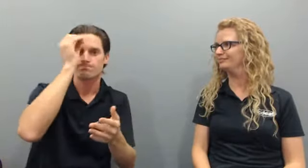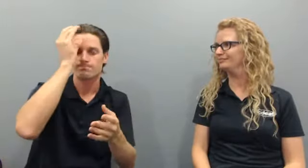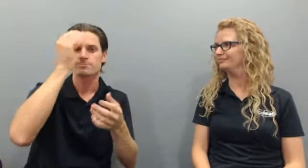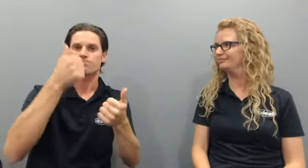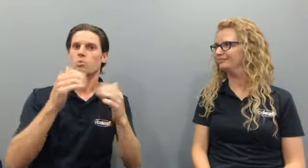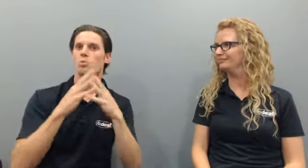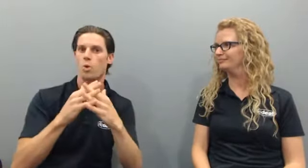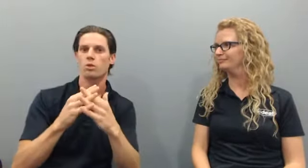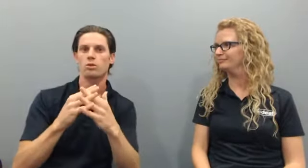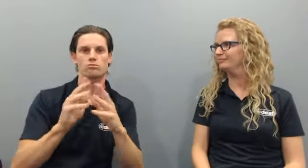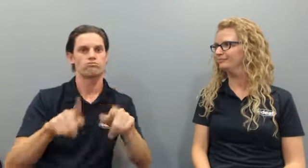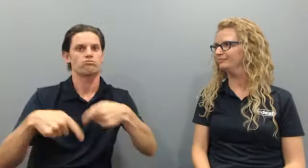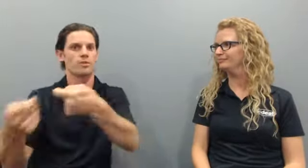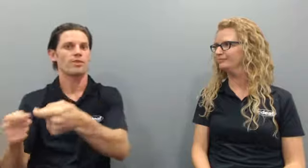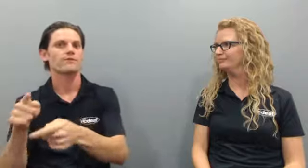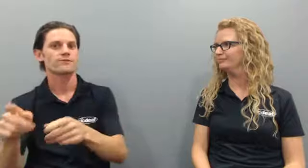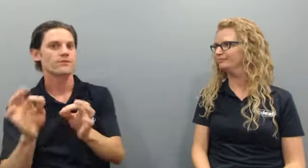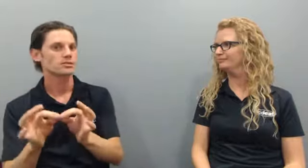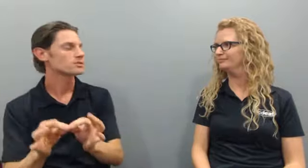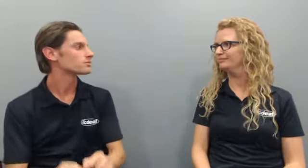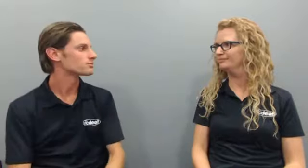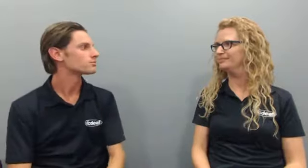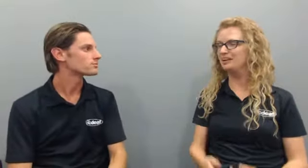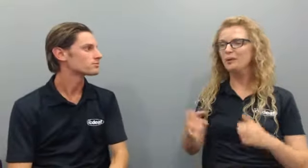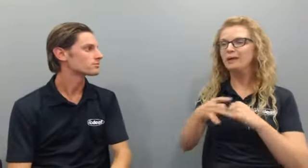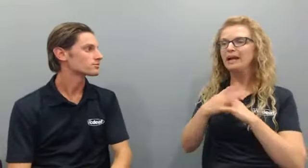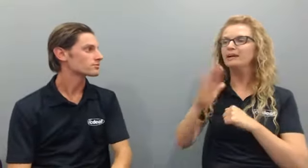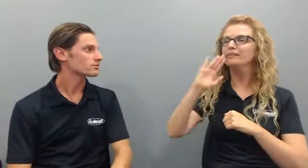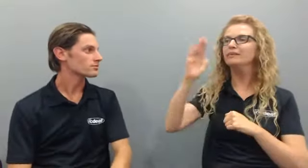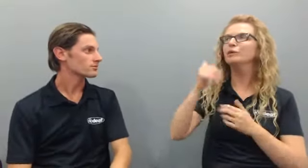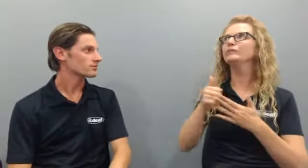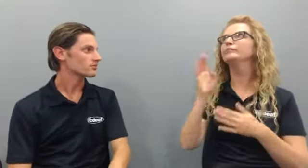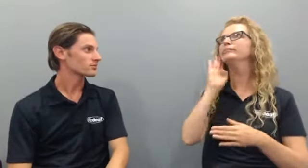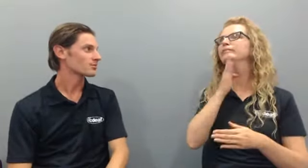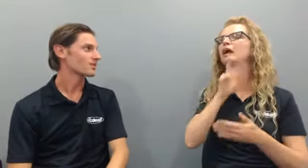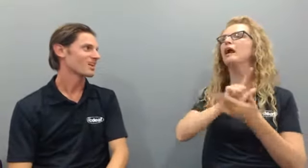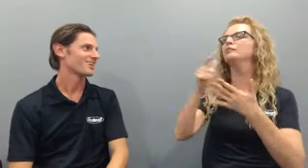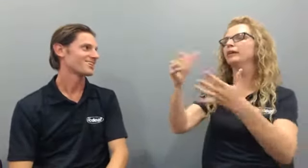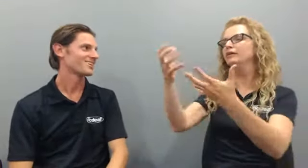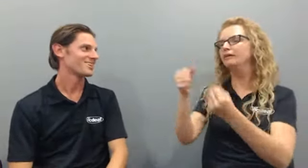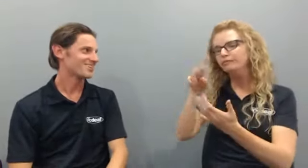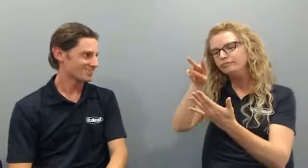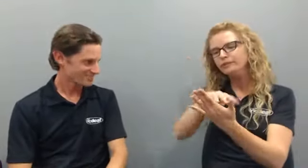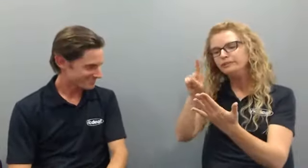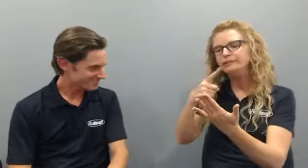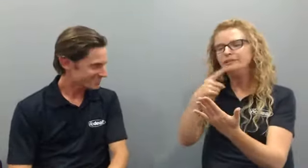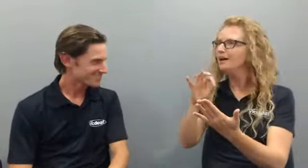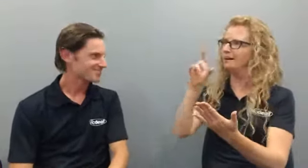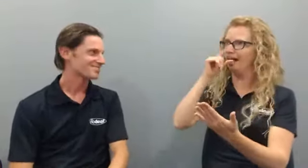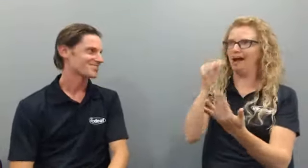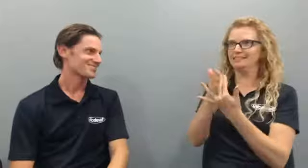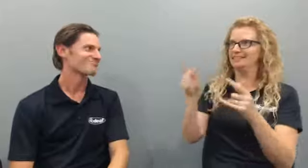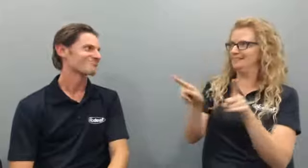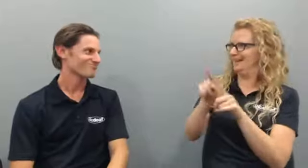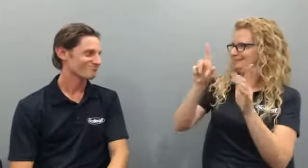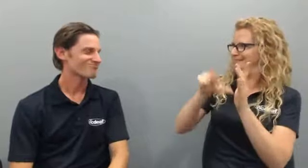that it's worthwhile for you, and it's beneficial for yourself and your family. Usually you go to weddings and you miss the speeches and you get the